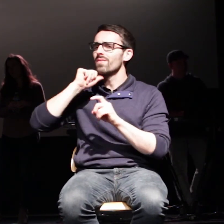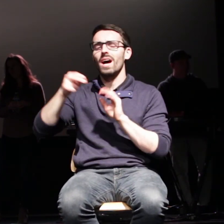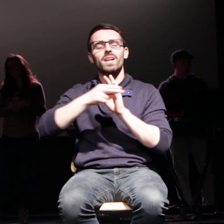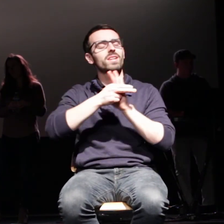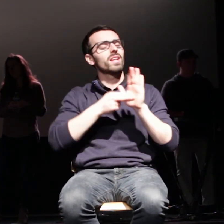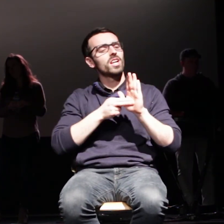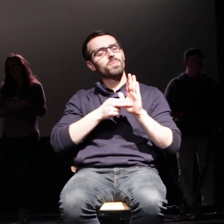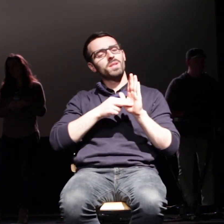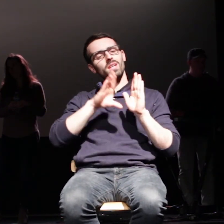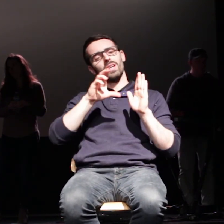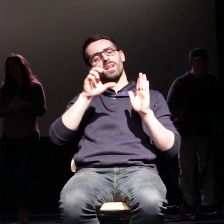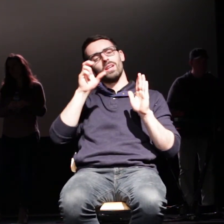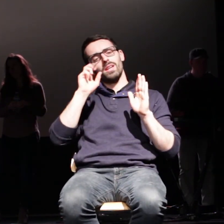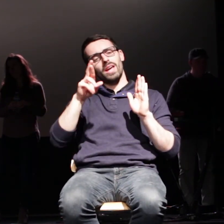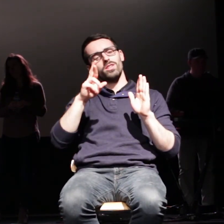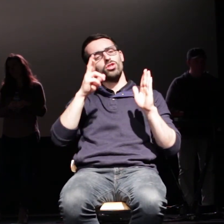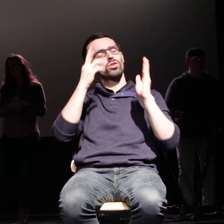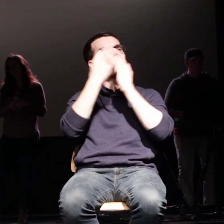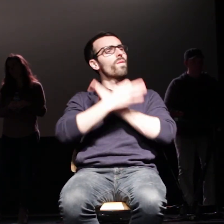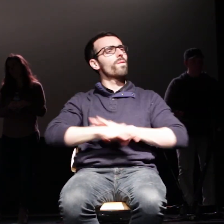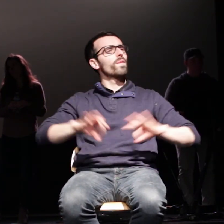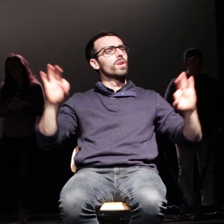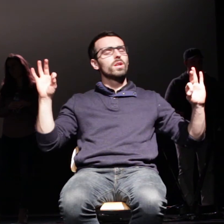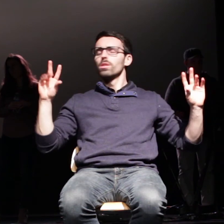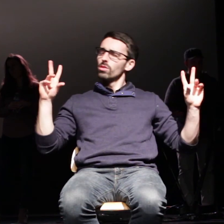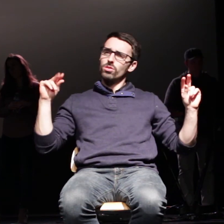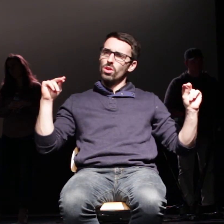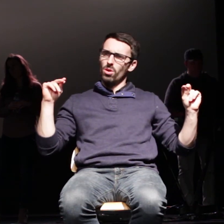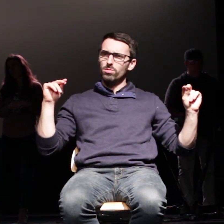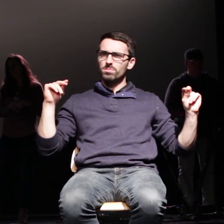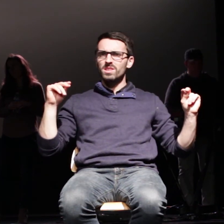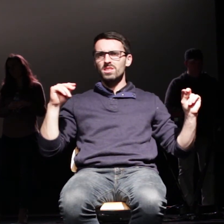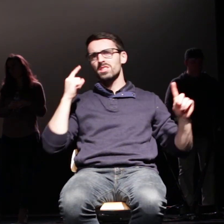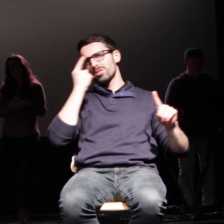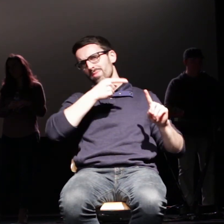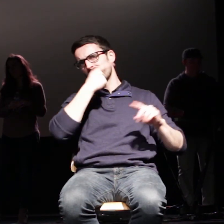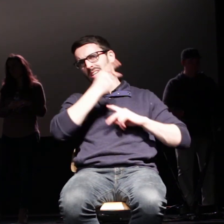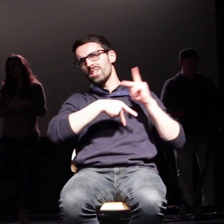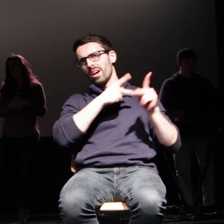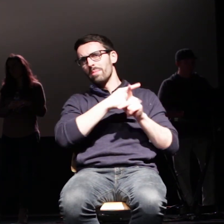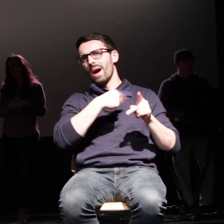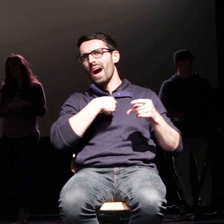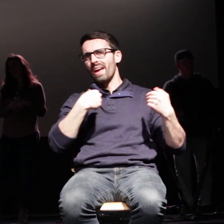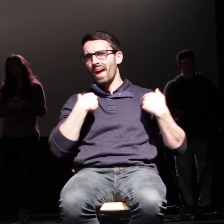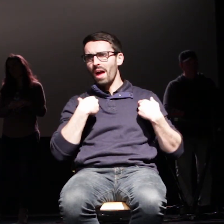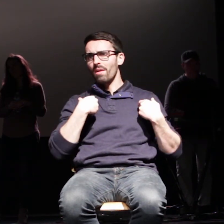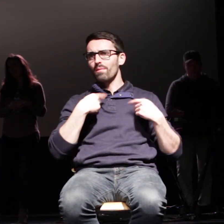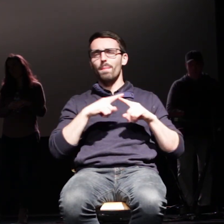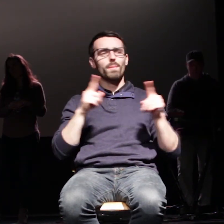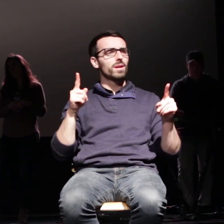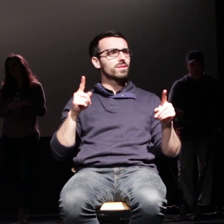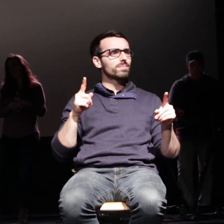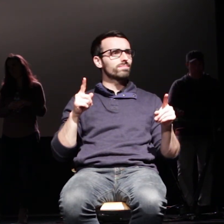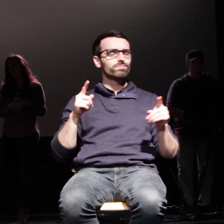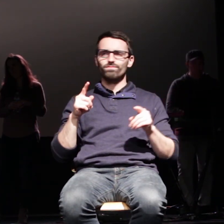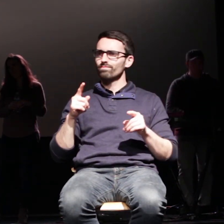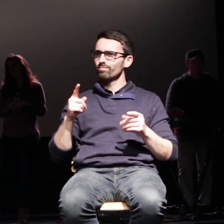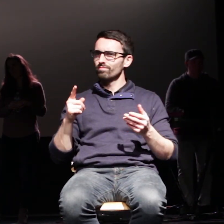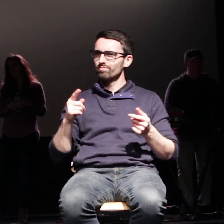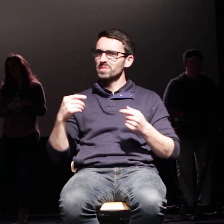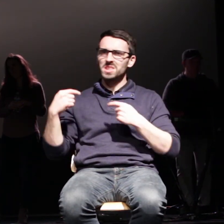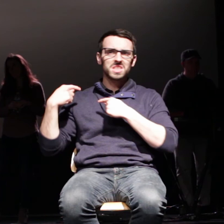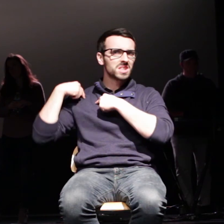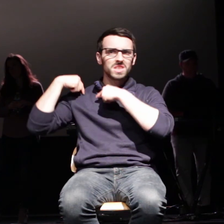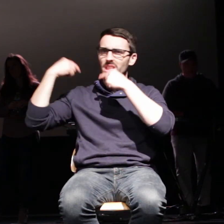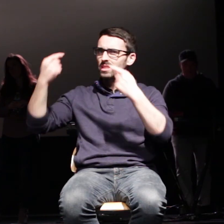particular cancer that I have. I didn't know that there was going to be that good prognosis in that moment. All I knew was I had cancer, and all I knew in